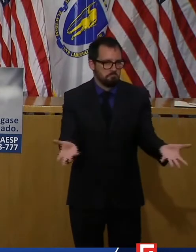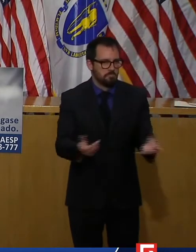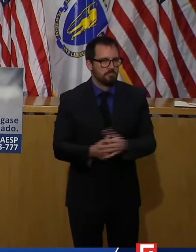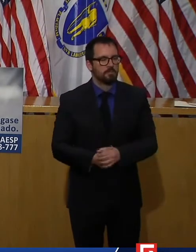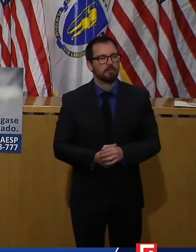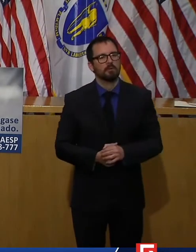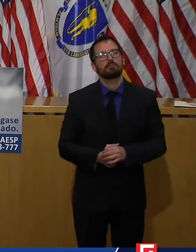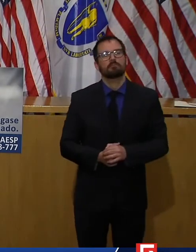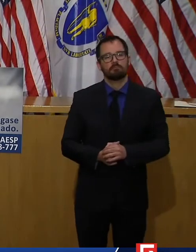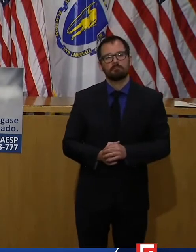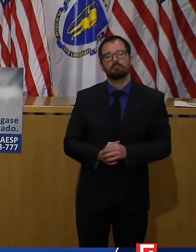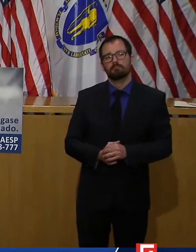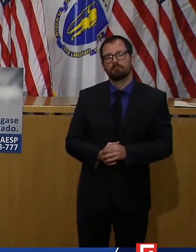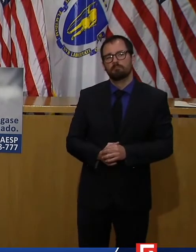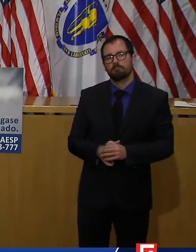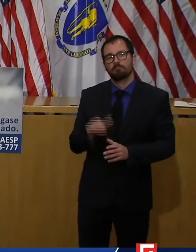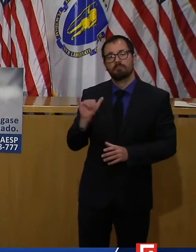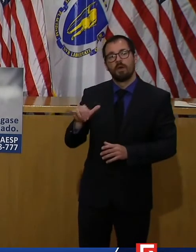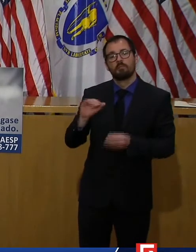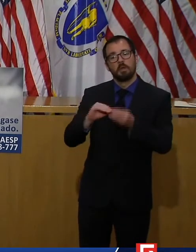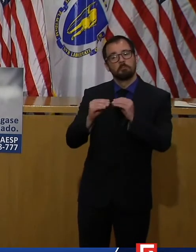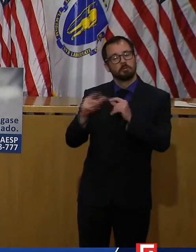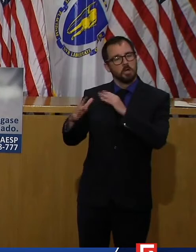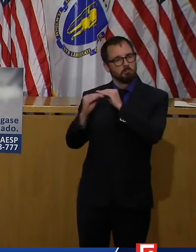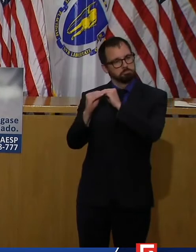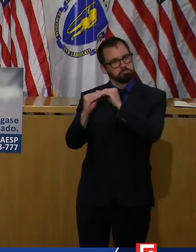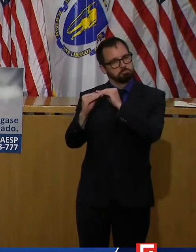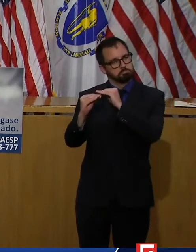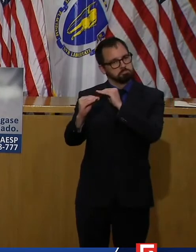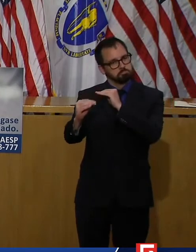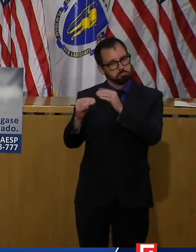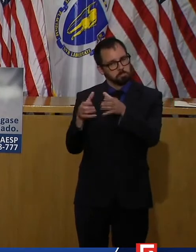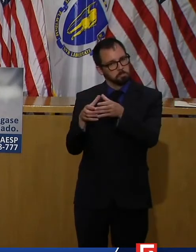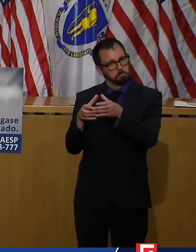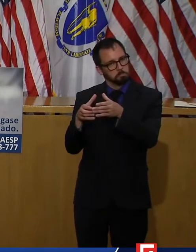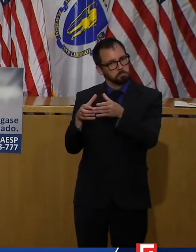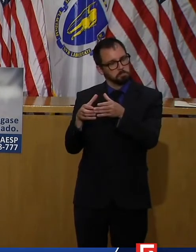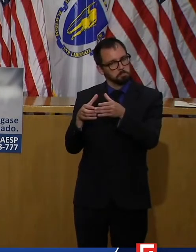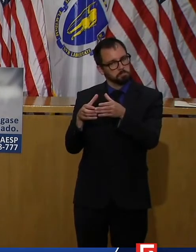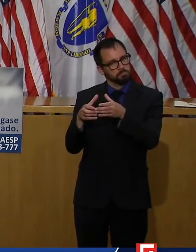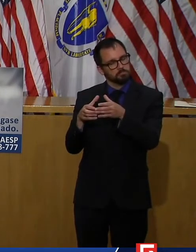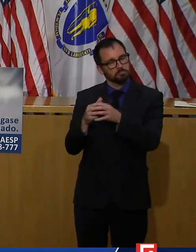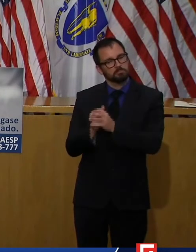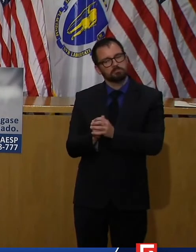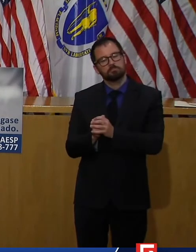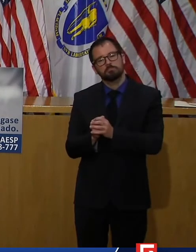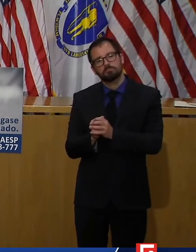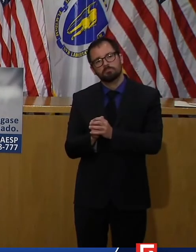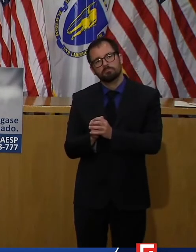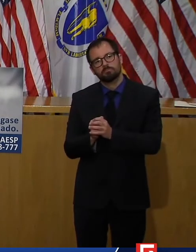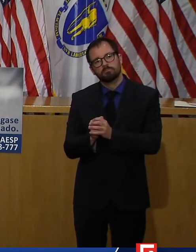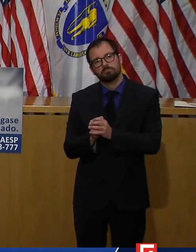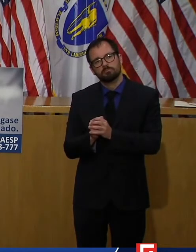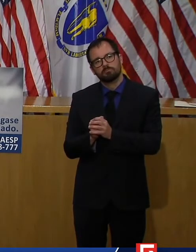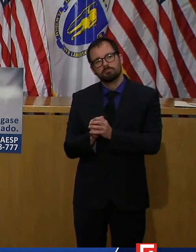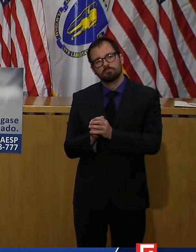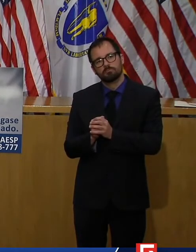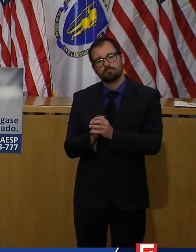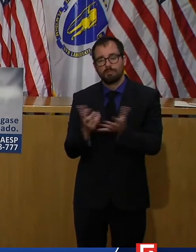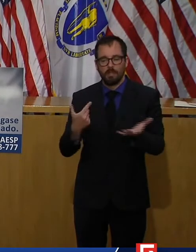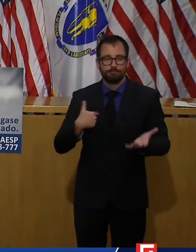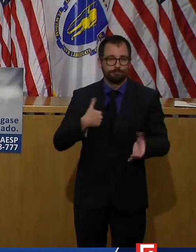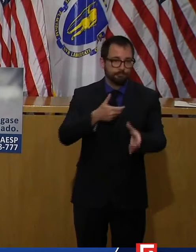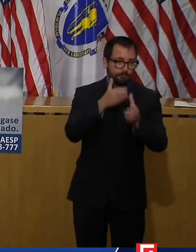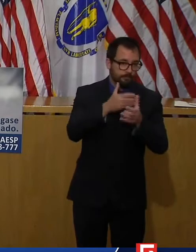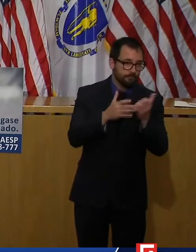a technical person, so just some of the data movement in the database, all of